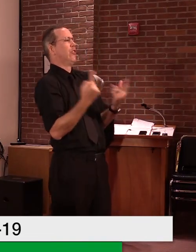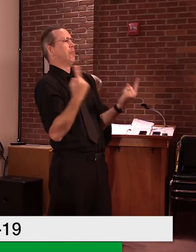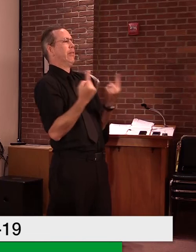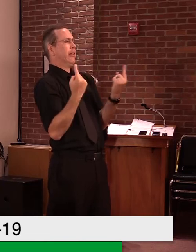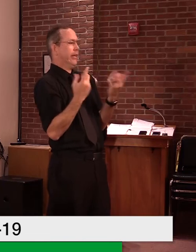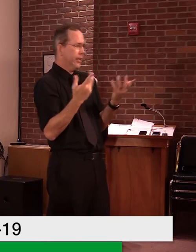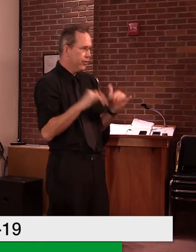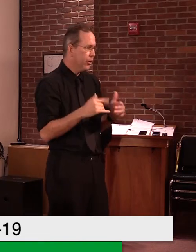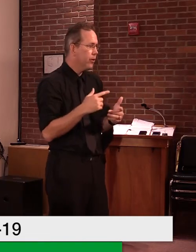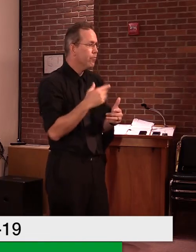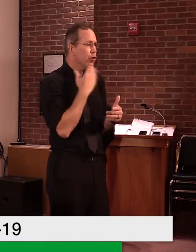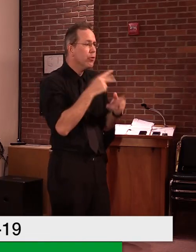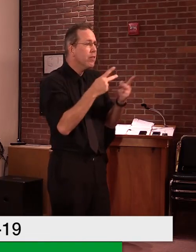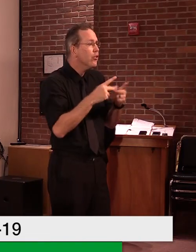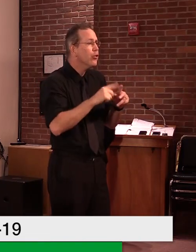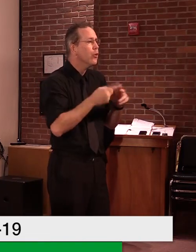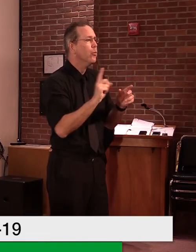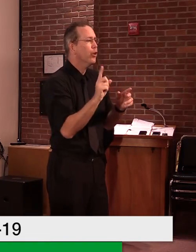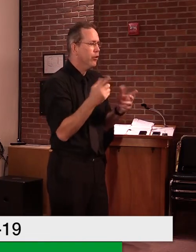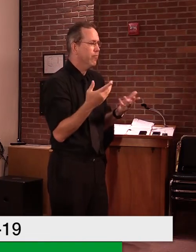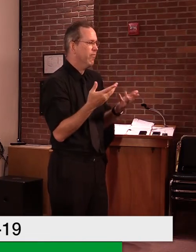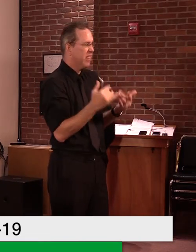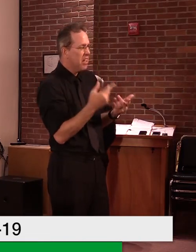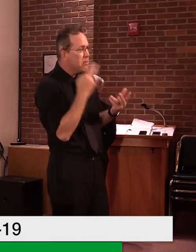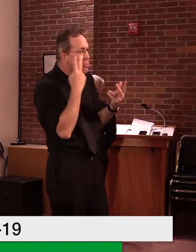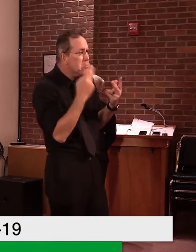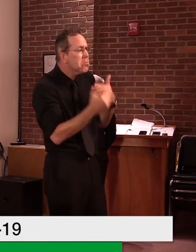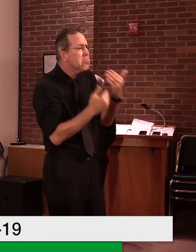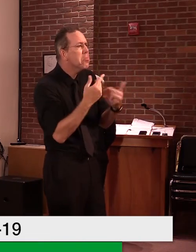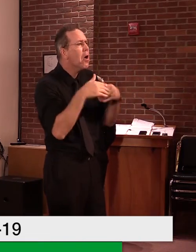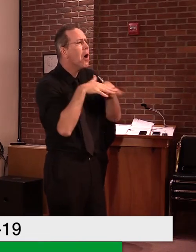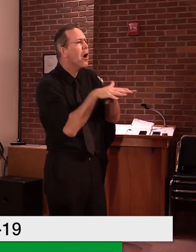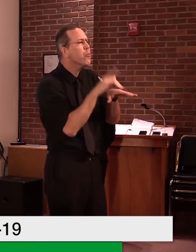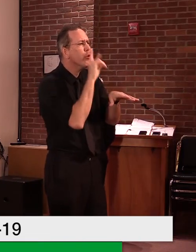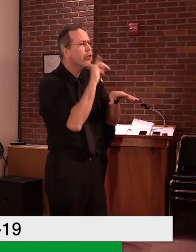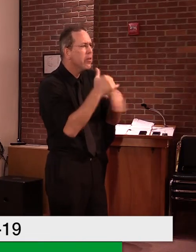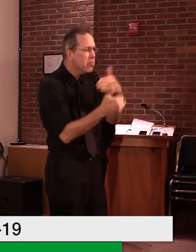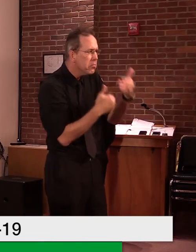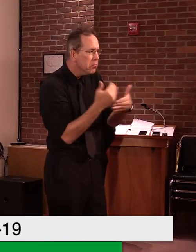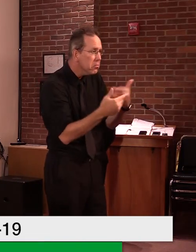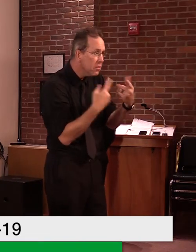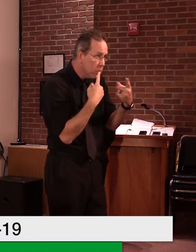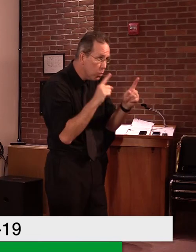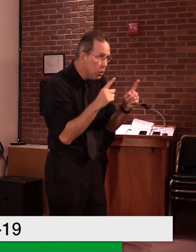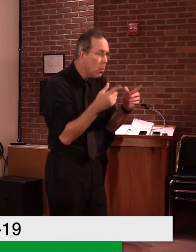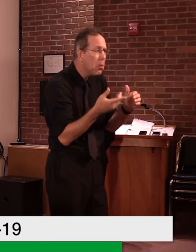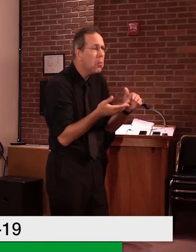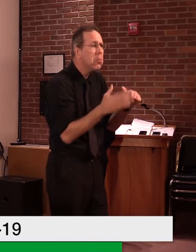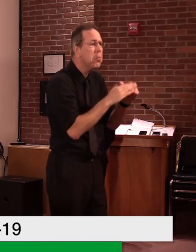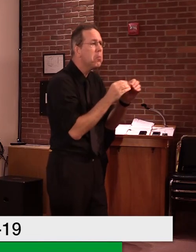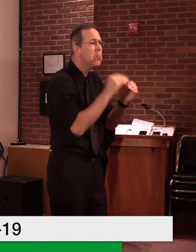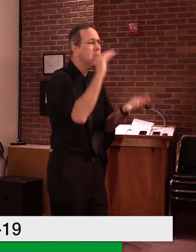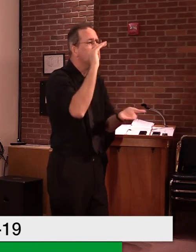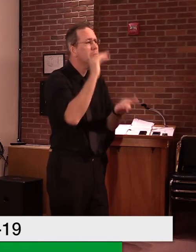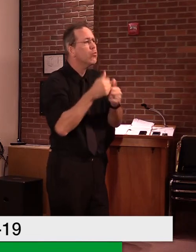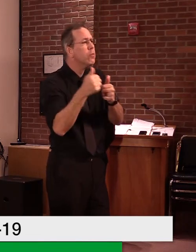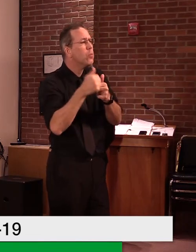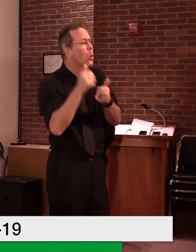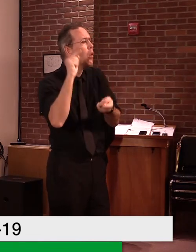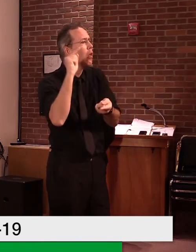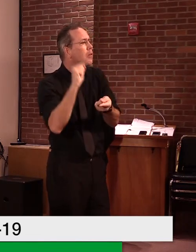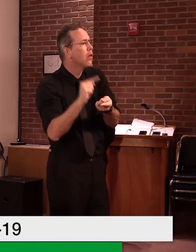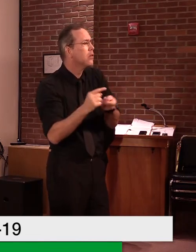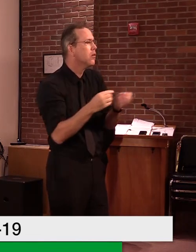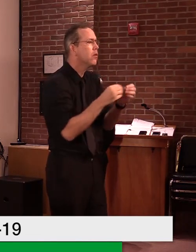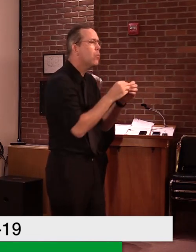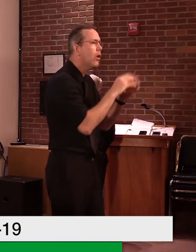prove ourselves, and it might, again, allow us to go to more in-person instruction the more